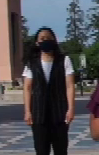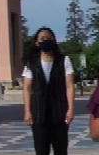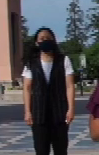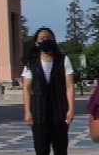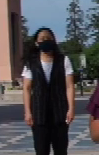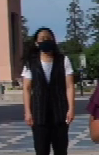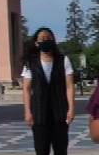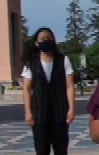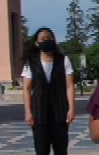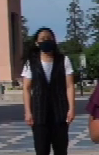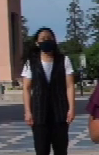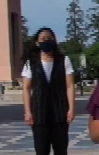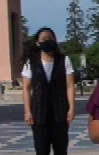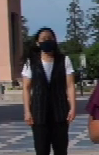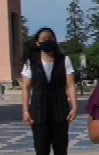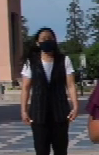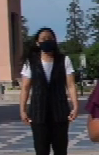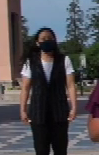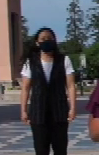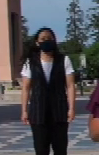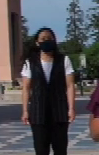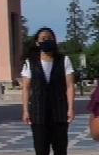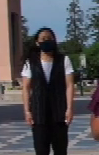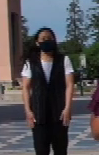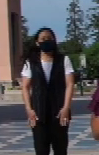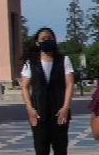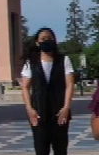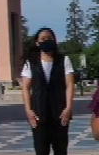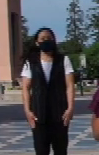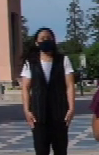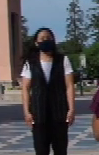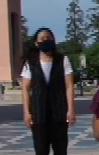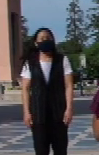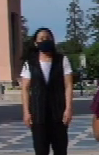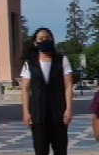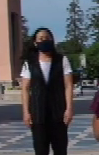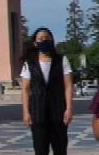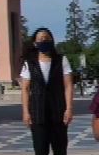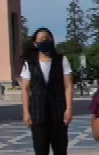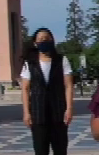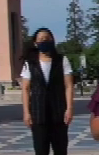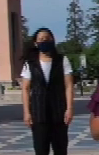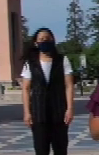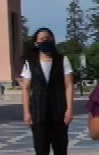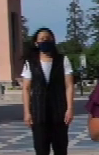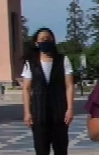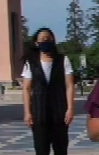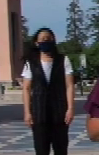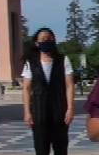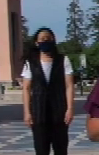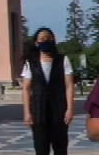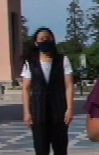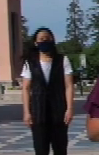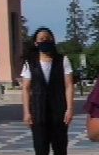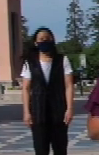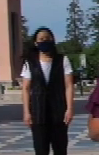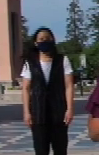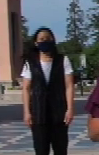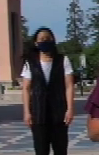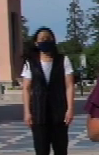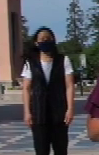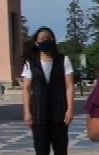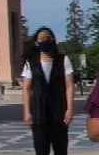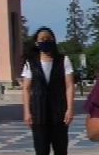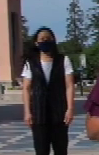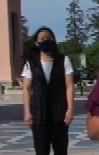groups of folks in our community that we've experienced, and it's really a time for us to